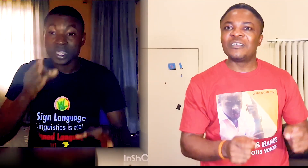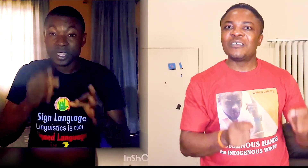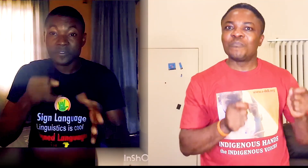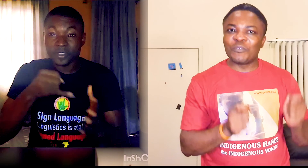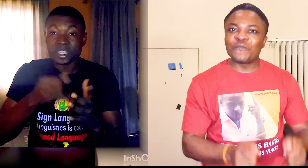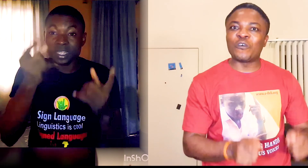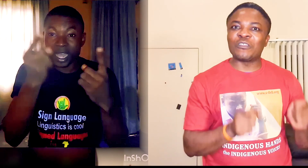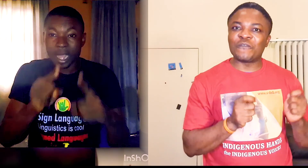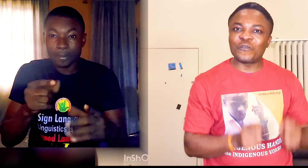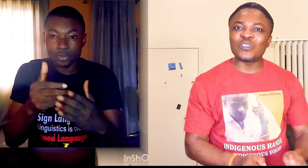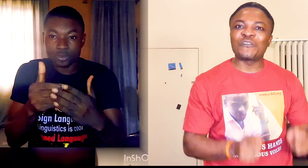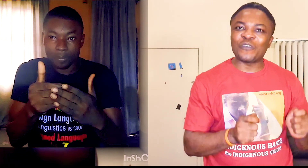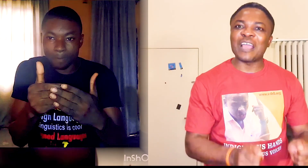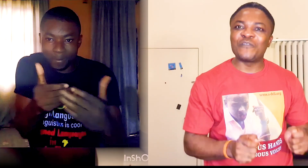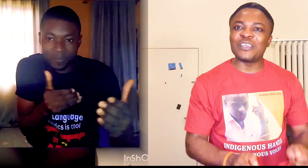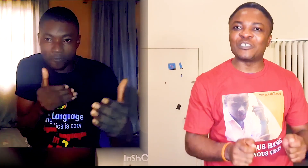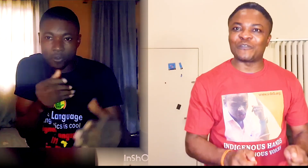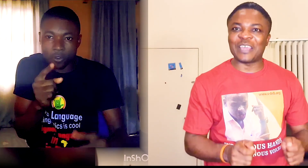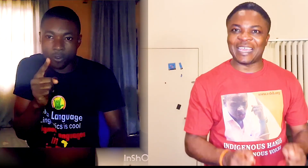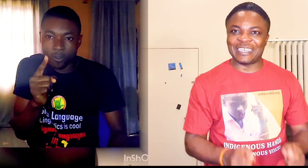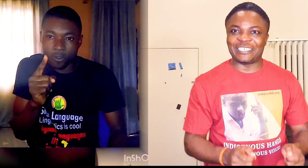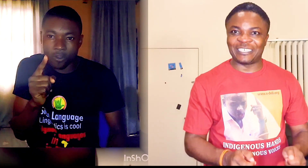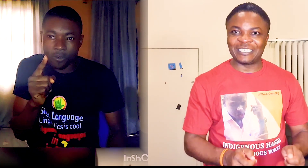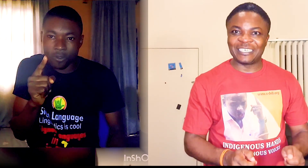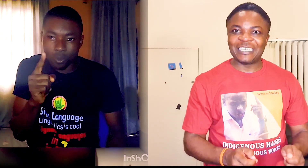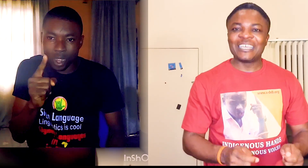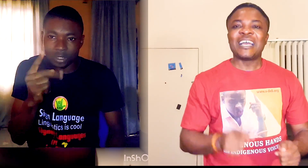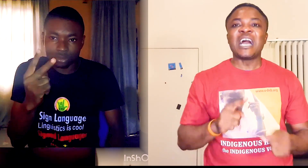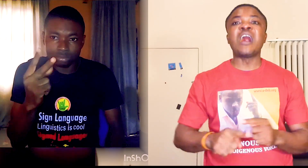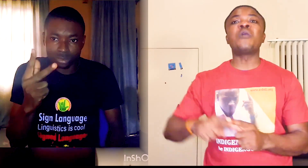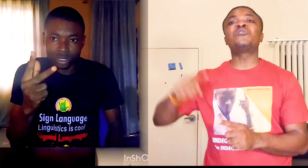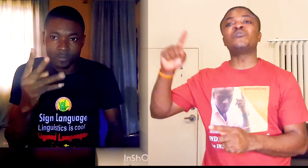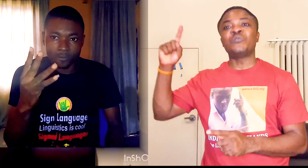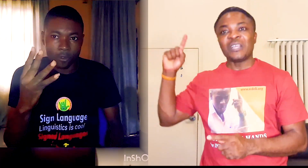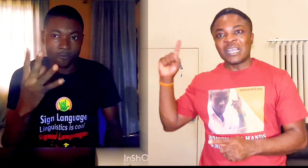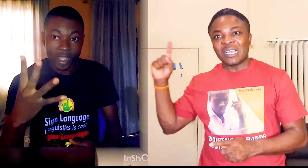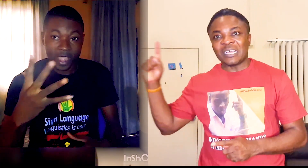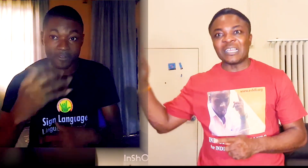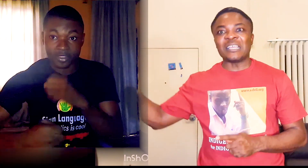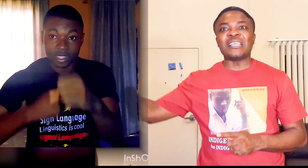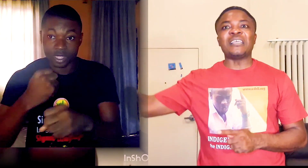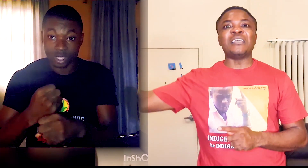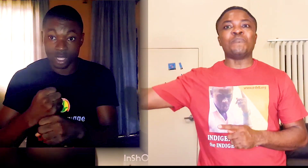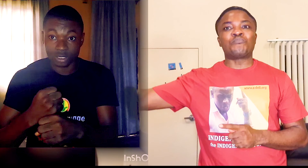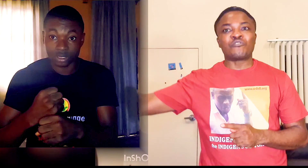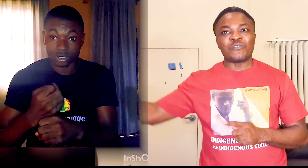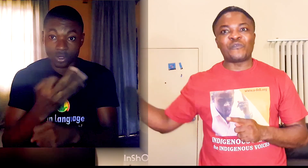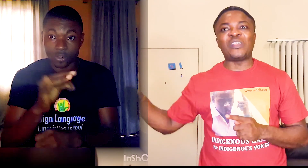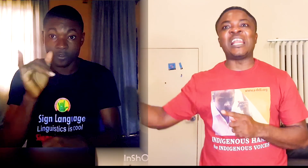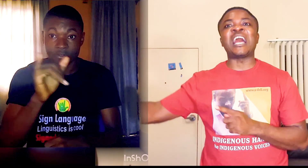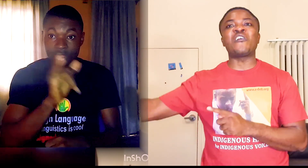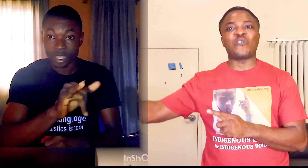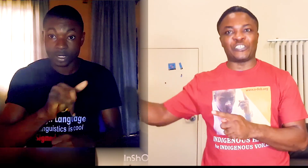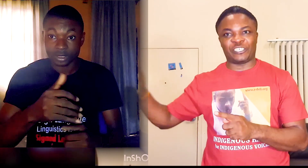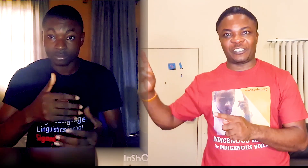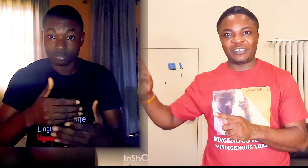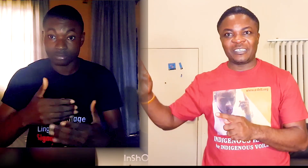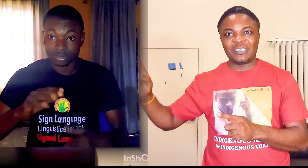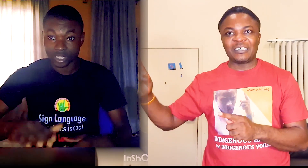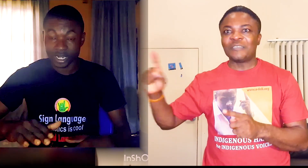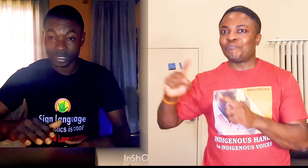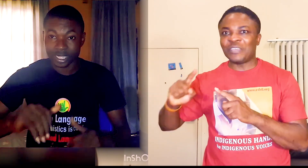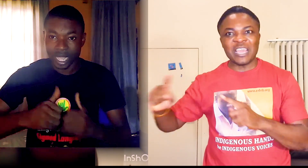happens before the first 5 years of age, helps to improve